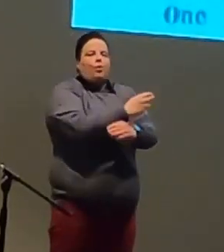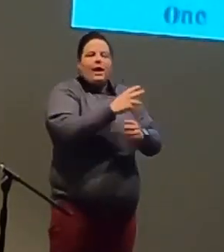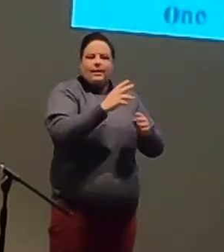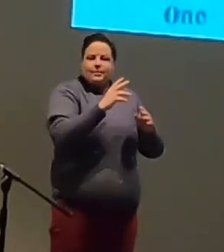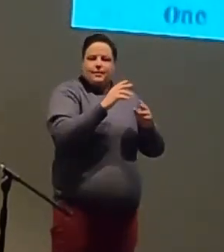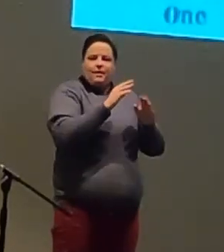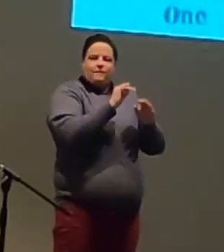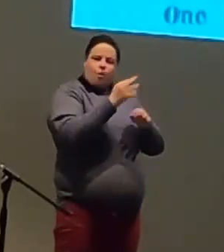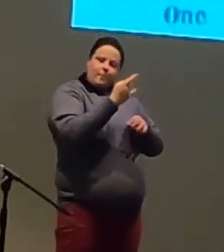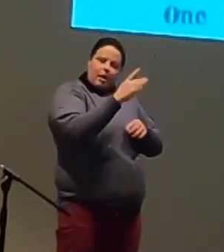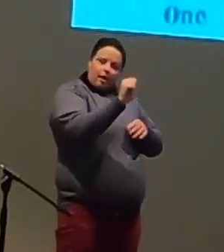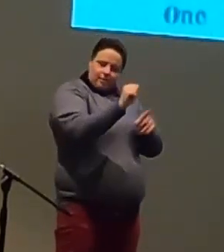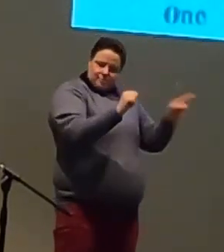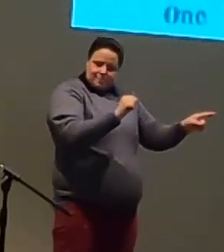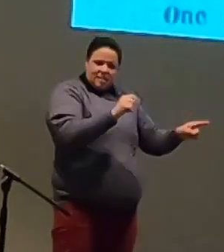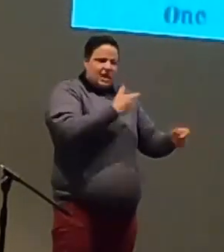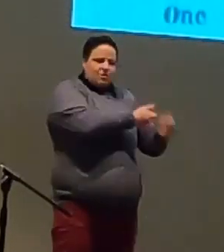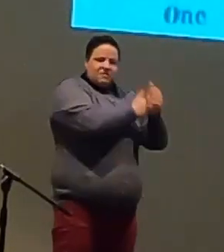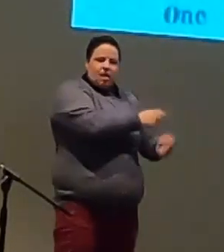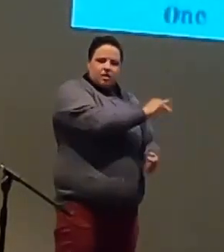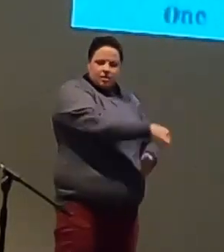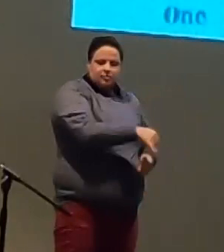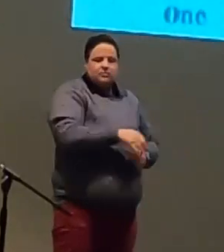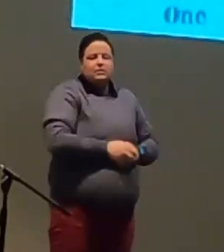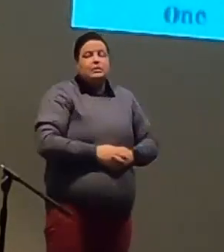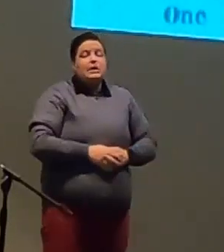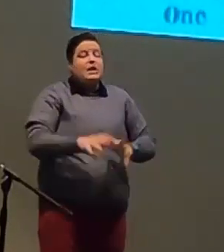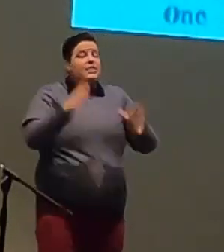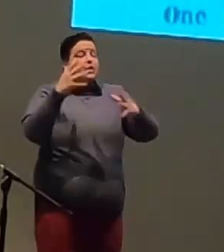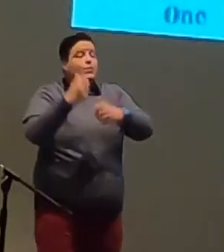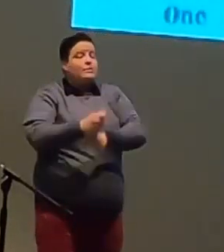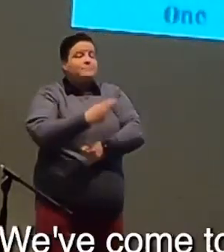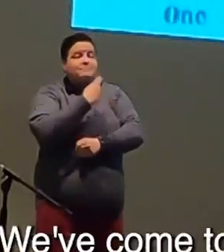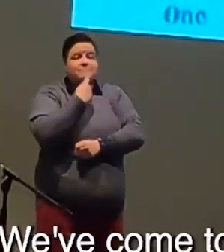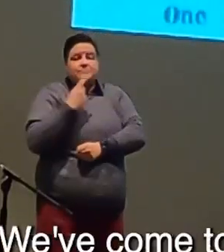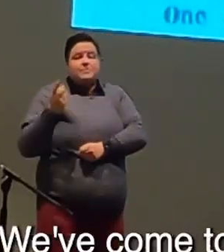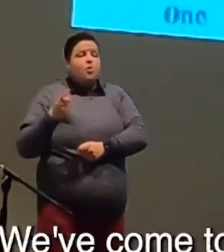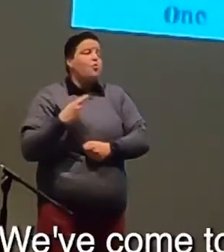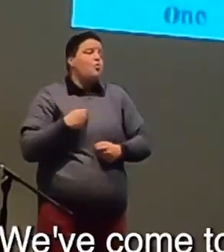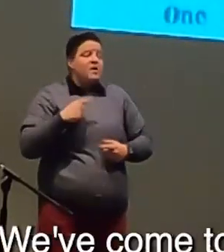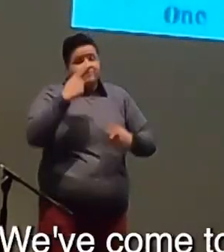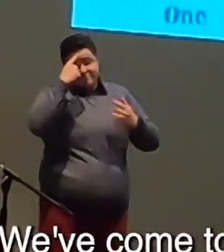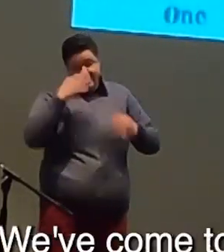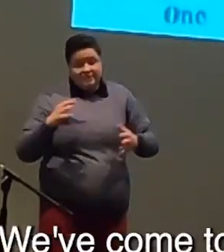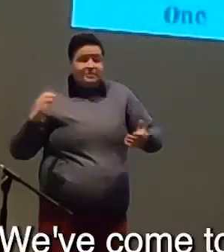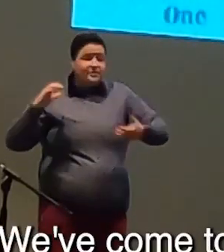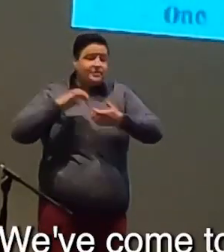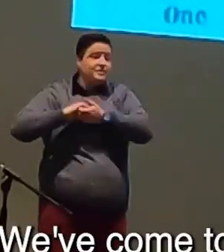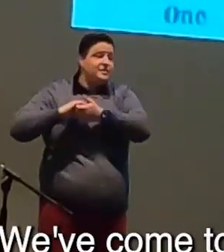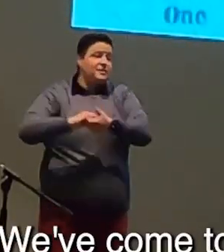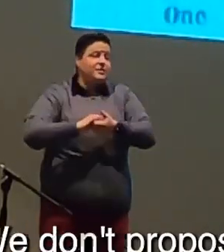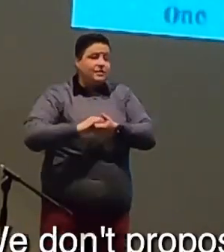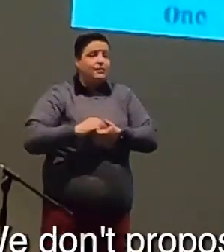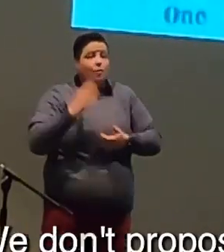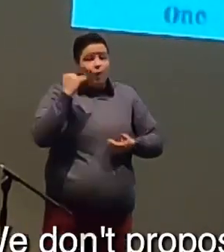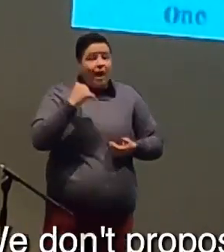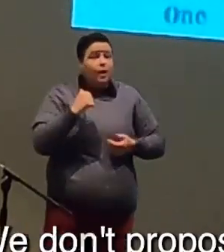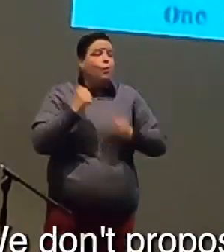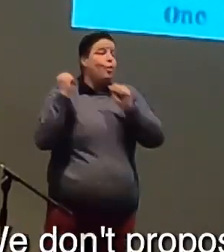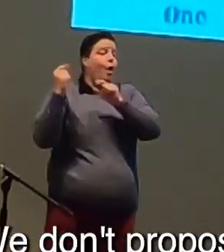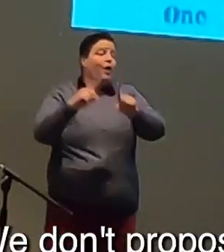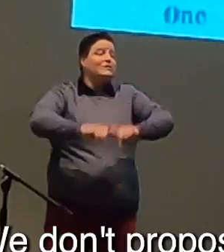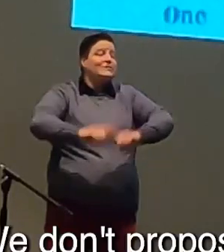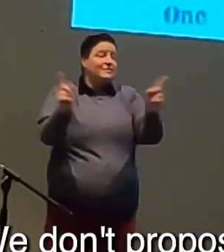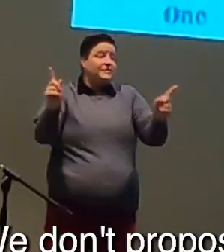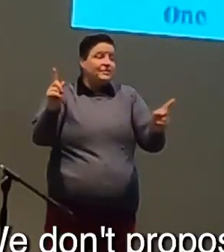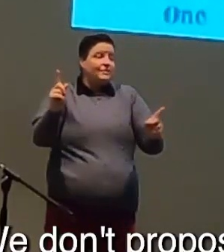quoted within this article, and it was summarized by them saying, we've come together because we're so unalike. We don't propose